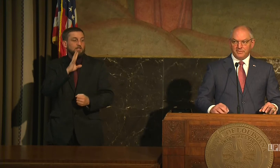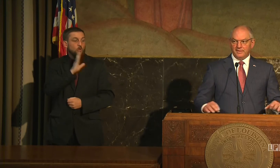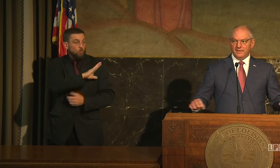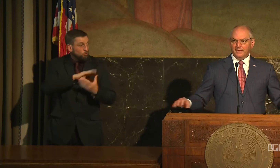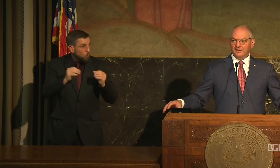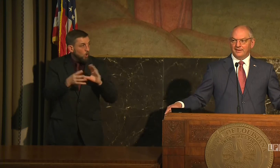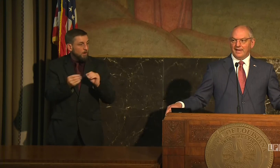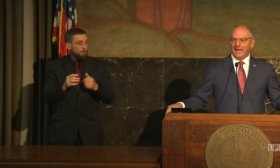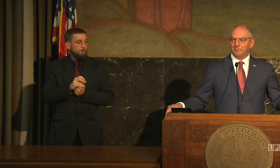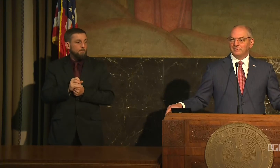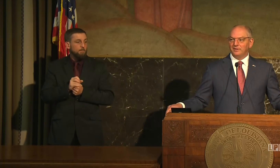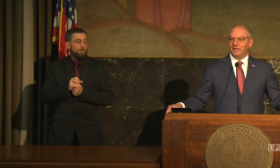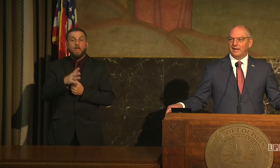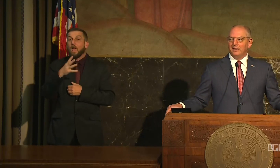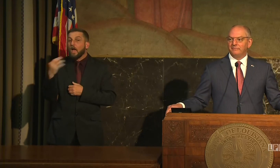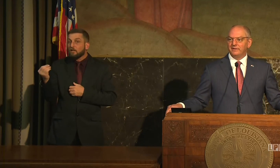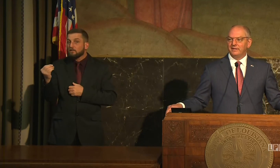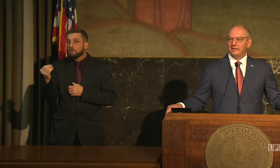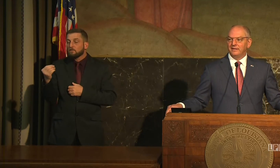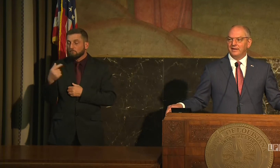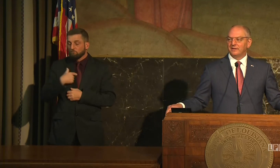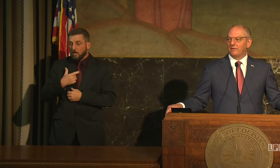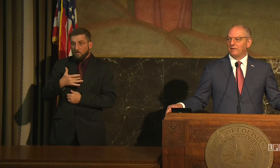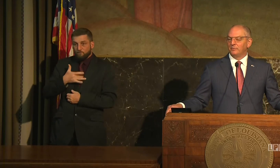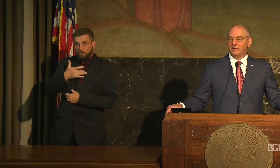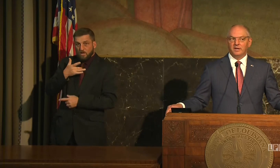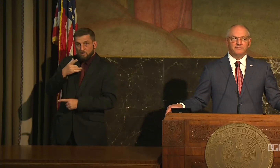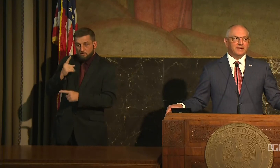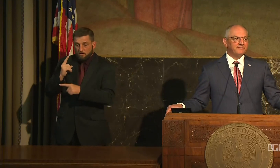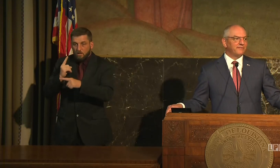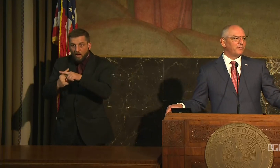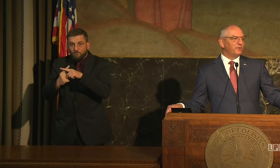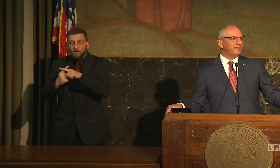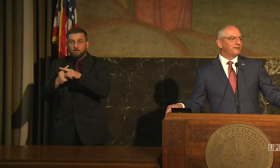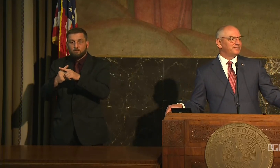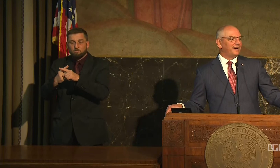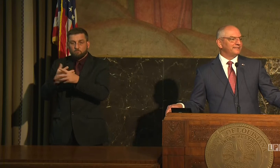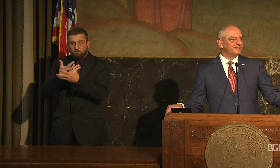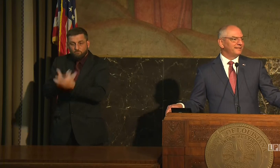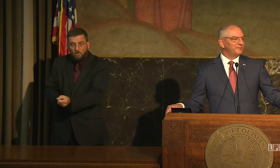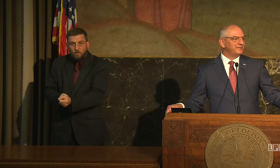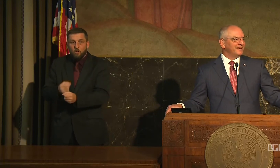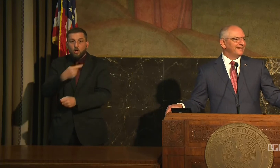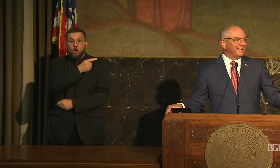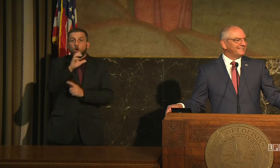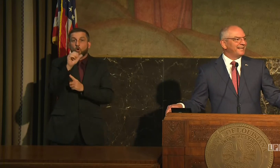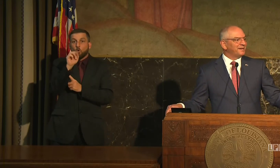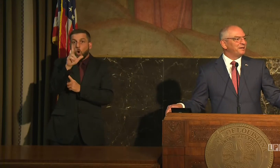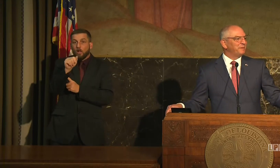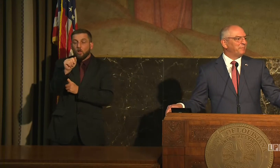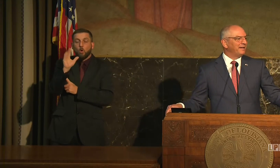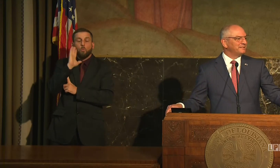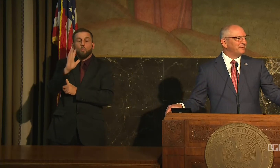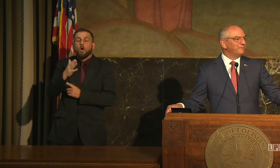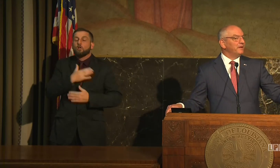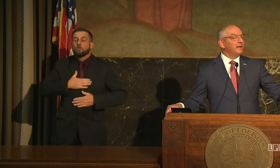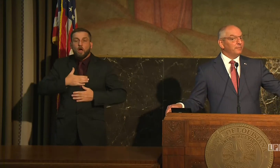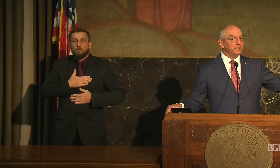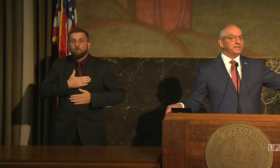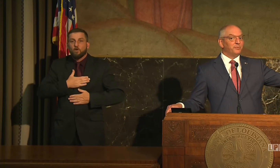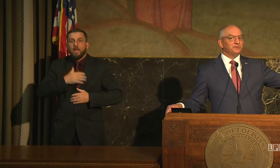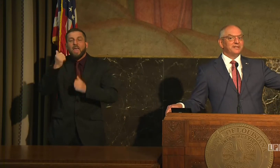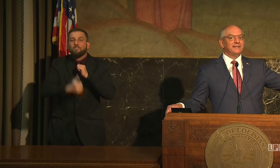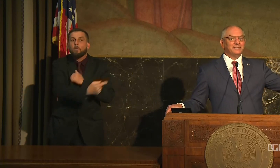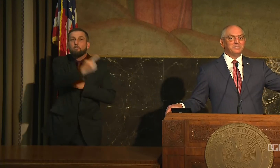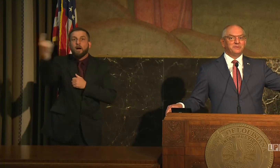And I'm absolutely confident that Carla would love to give everyone their shots in Louisiana. That's not going to be possible.